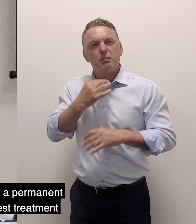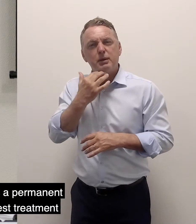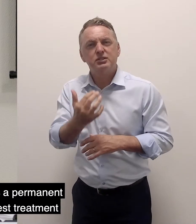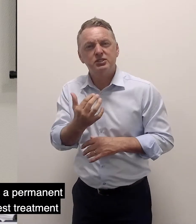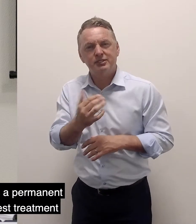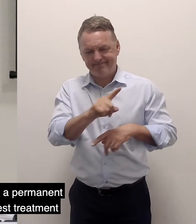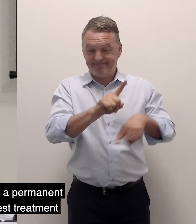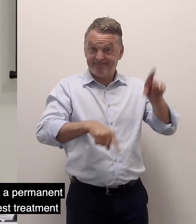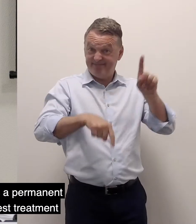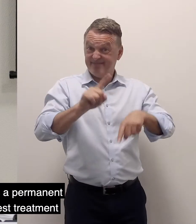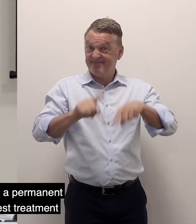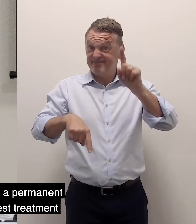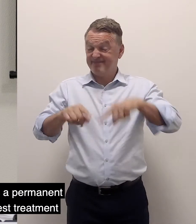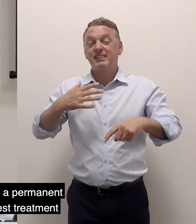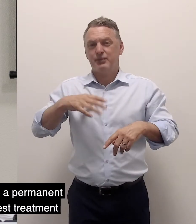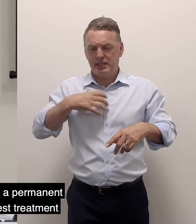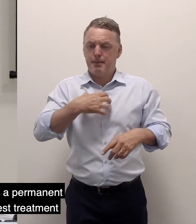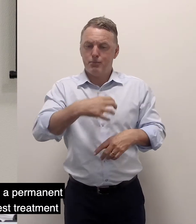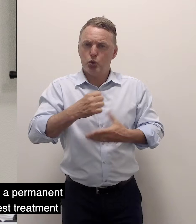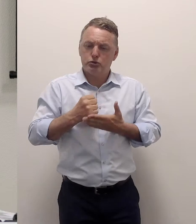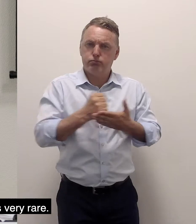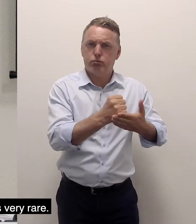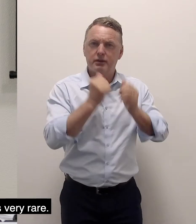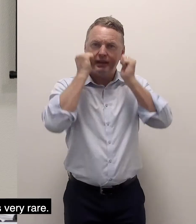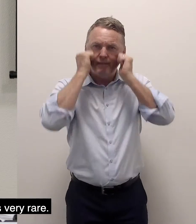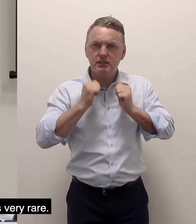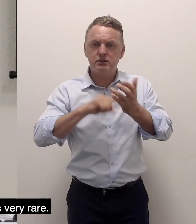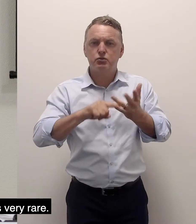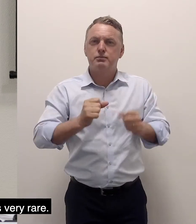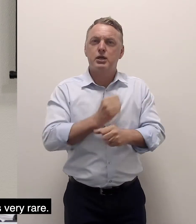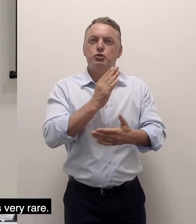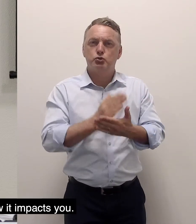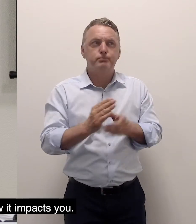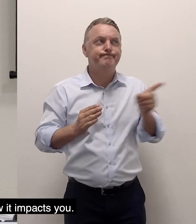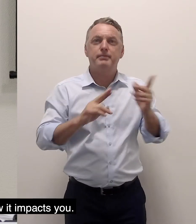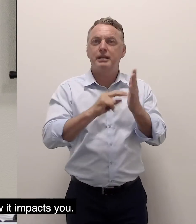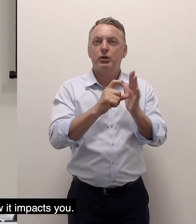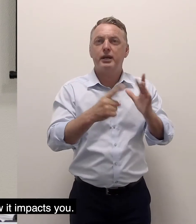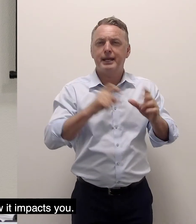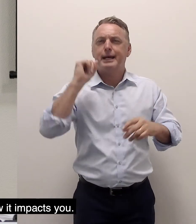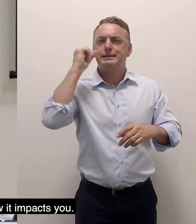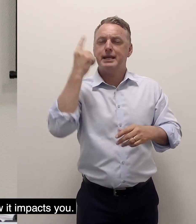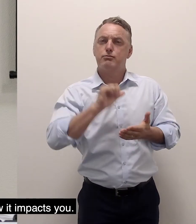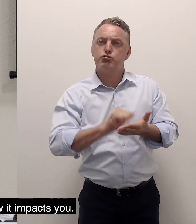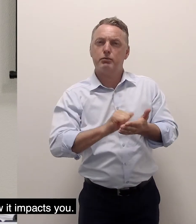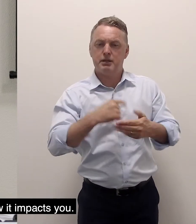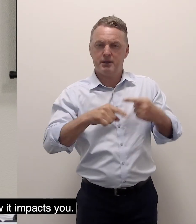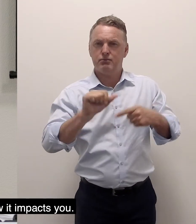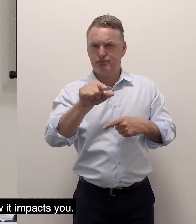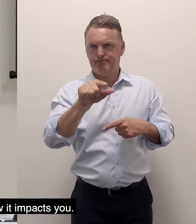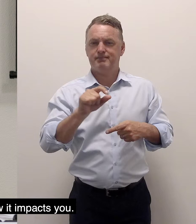permanent impact even under best treatment, and others it's very rare. So it's more about